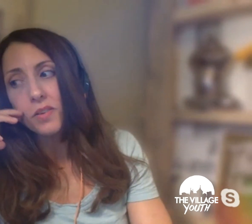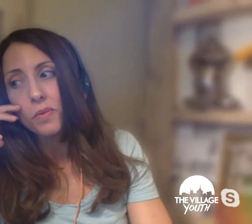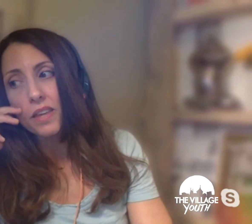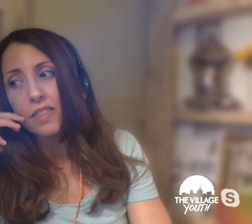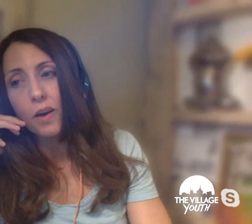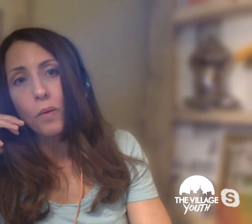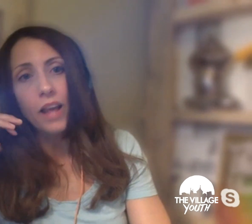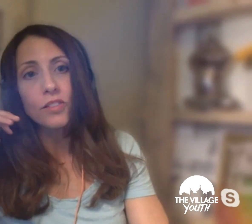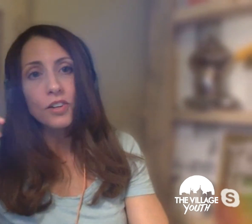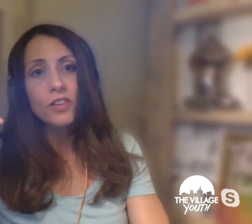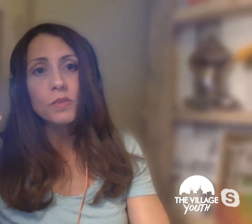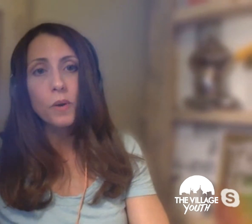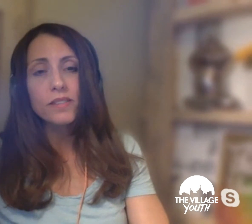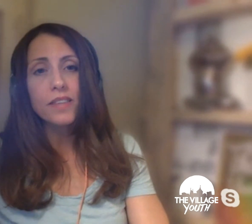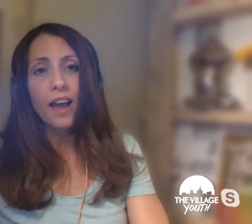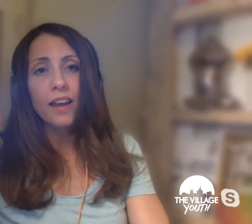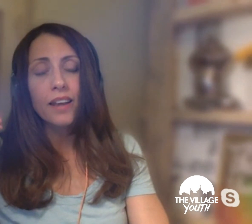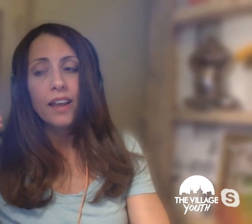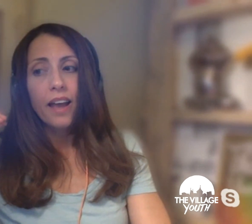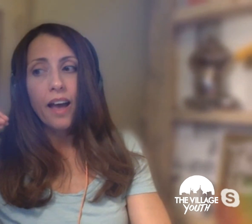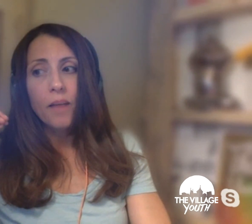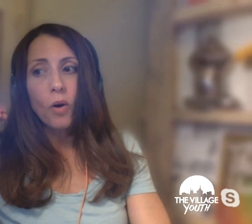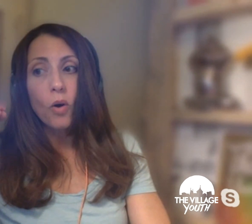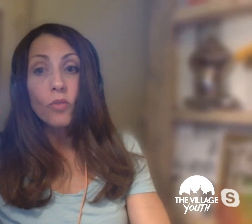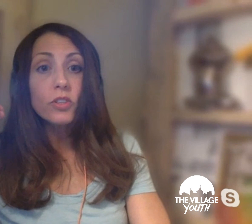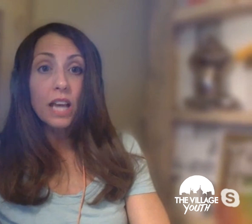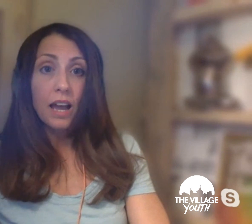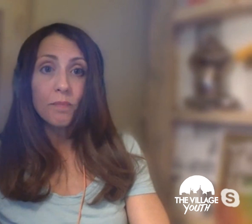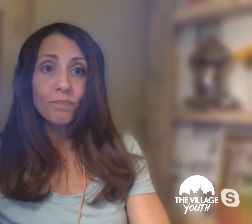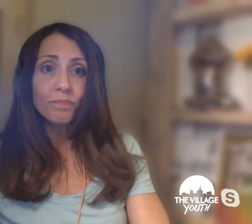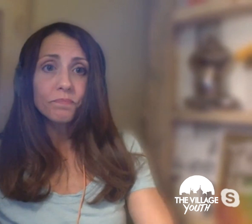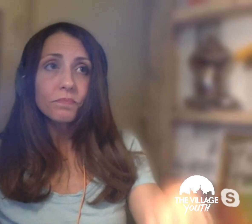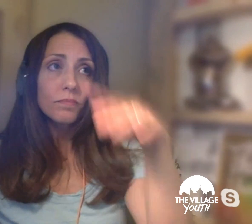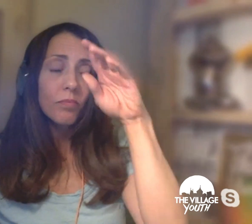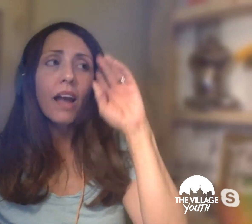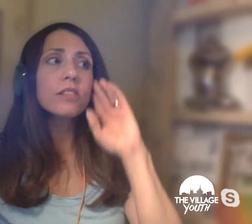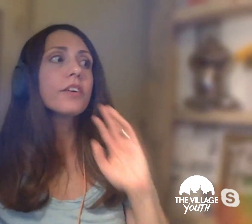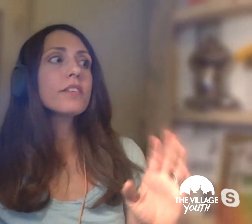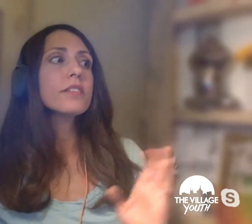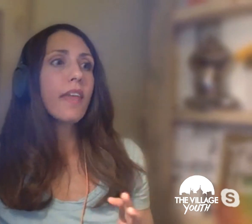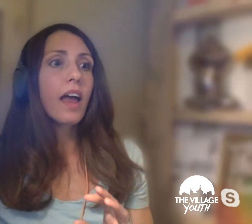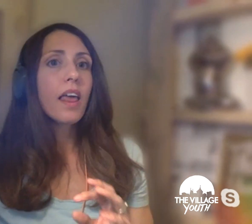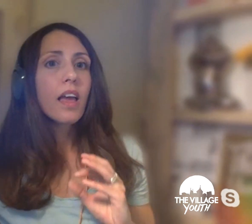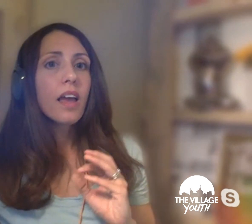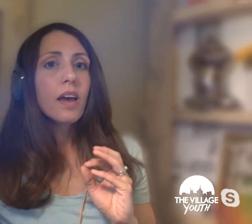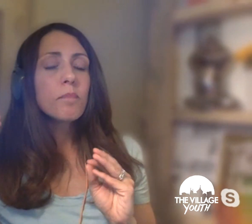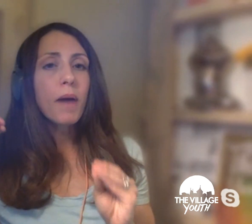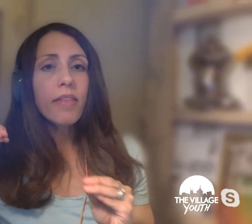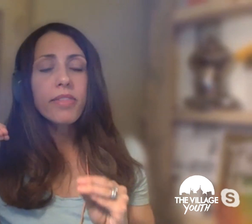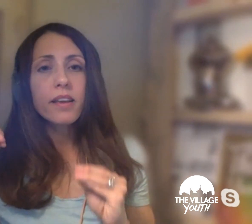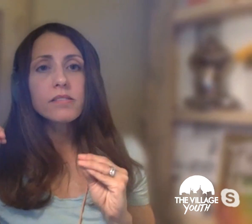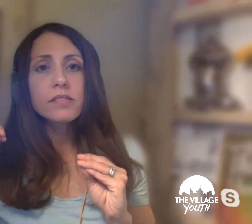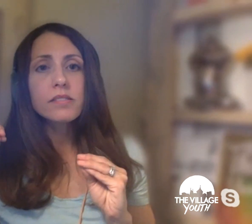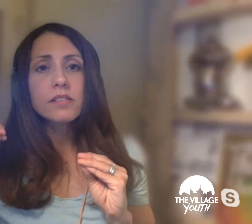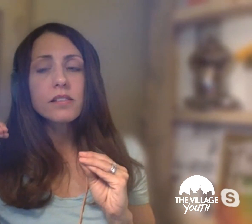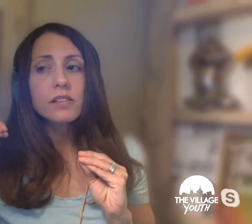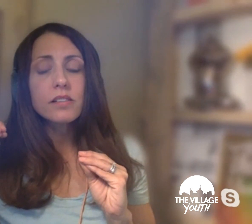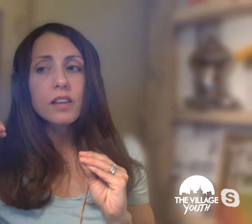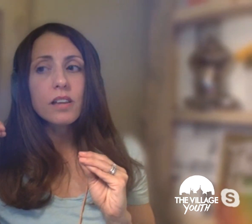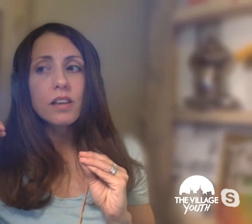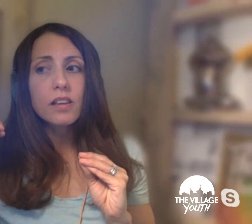But I also think that what I learned was that over time, I learned that bad things